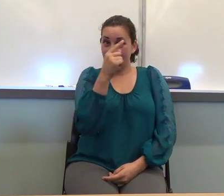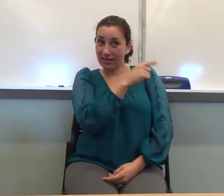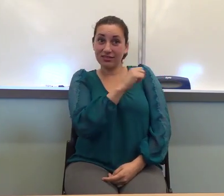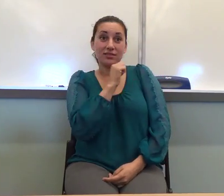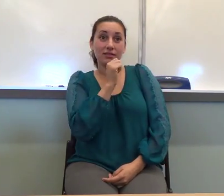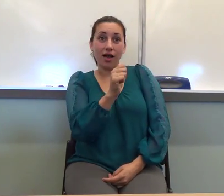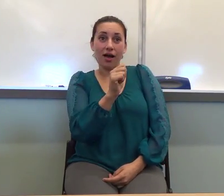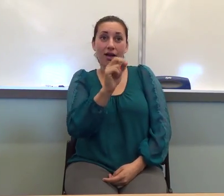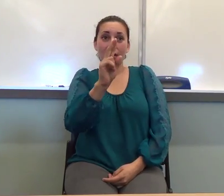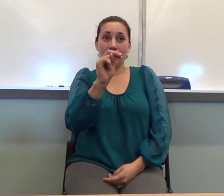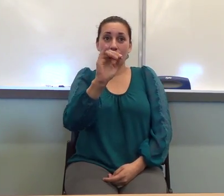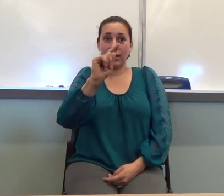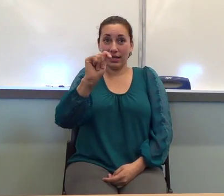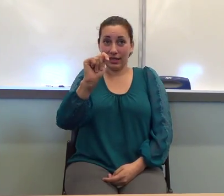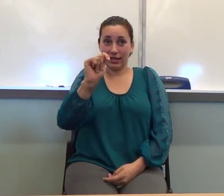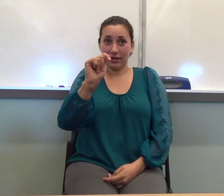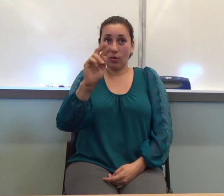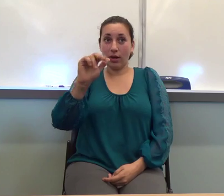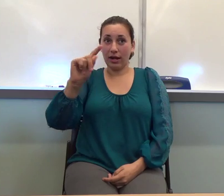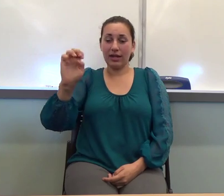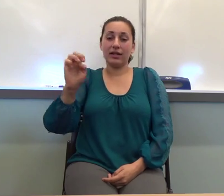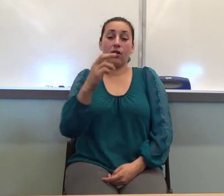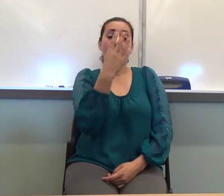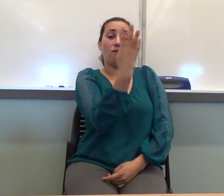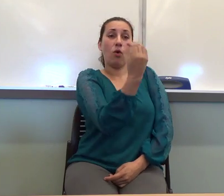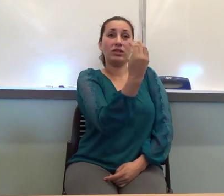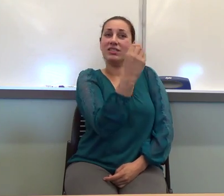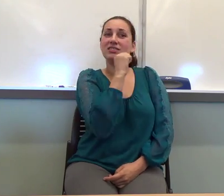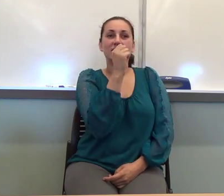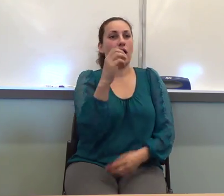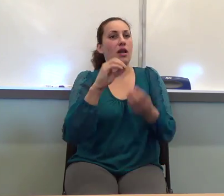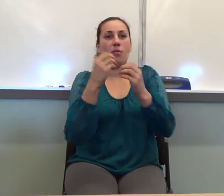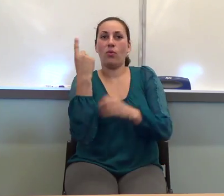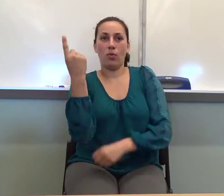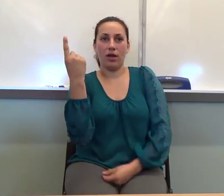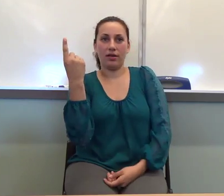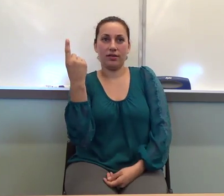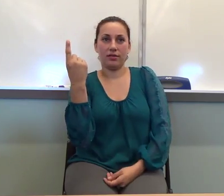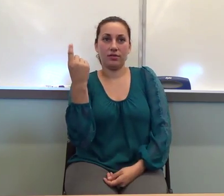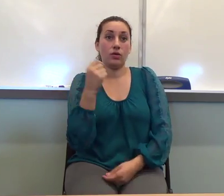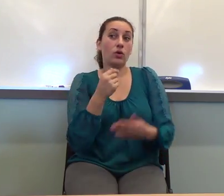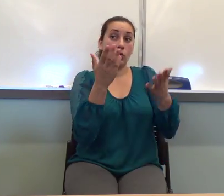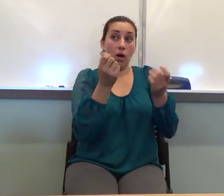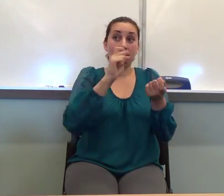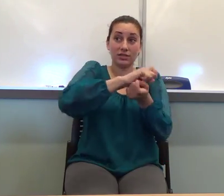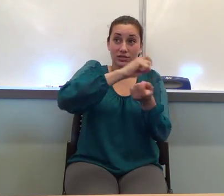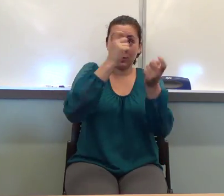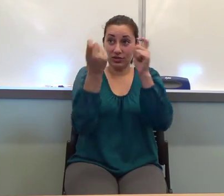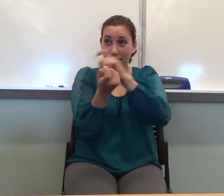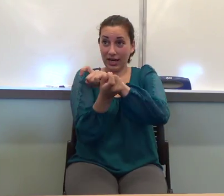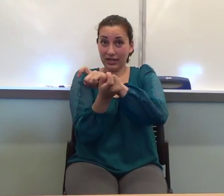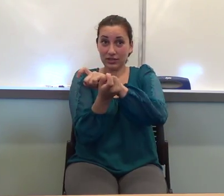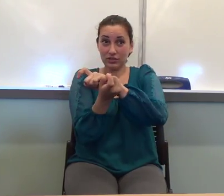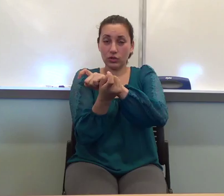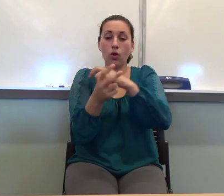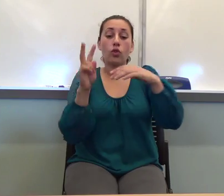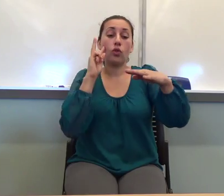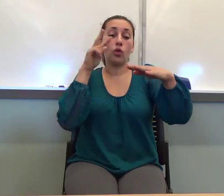that 14 is not a 1. Now, if you wanted to make it into a unit rate, you'd look at that denominator and say, what do I